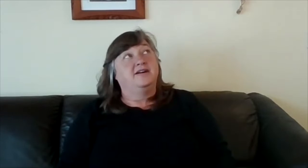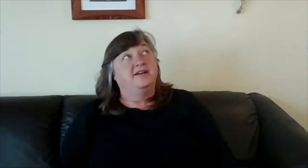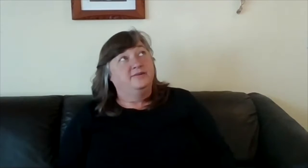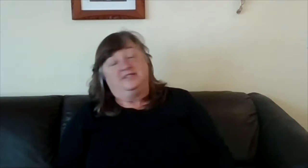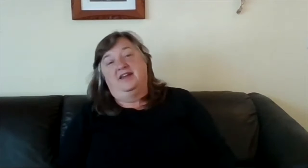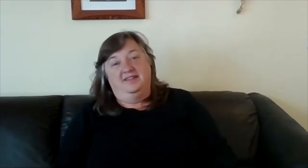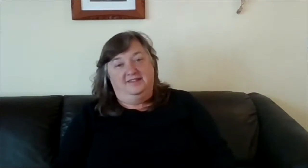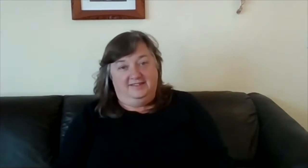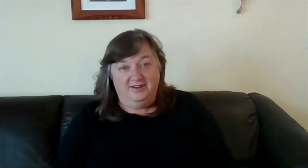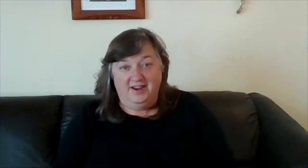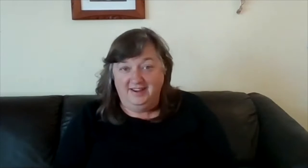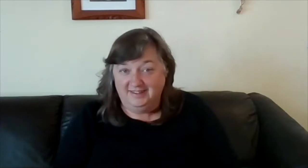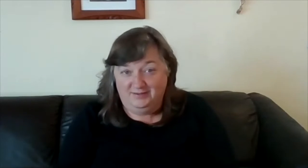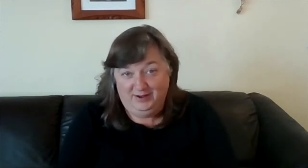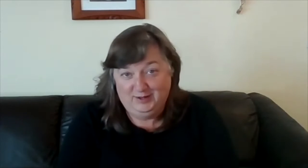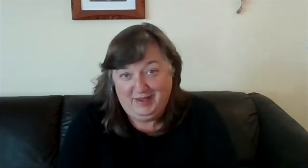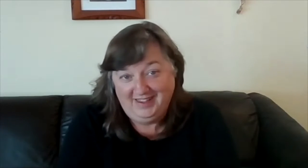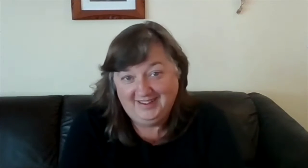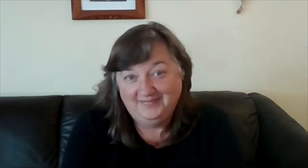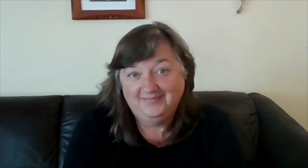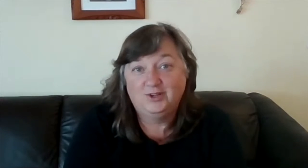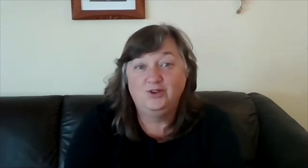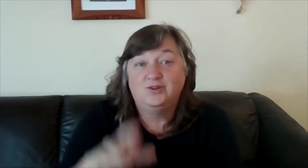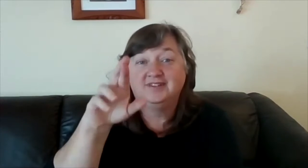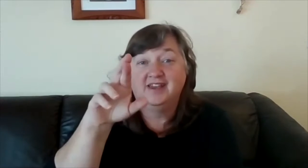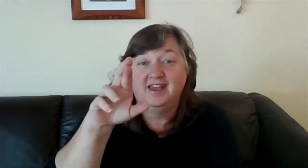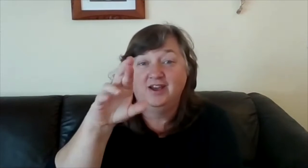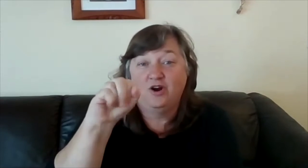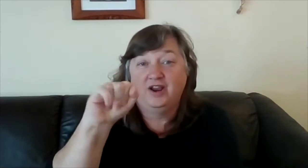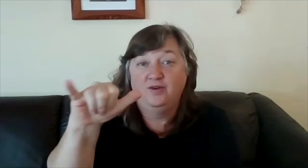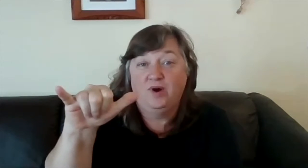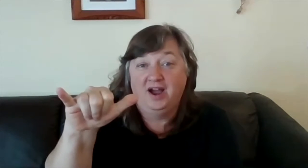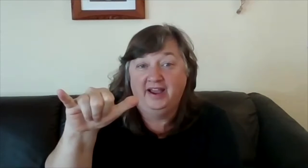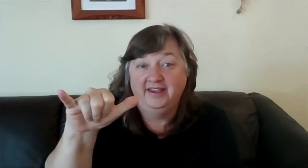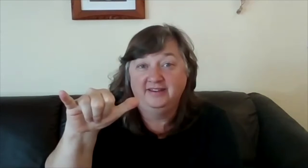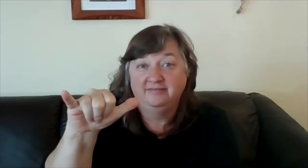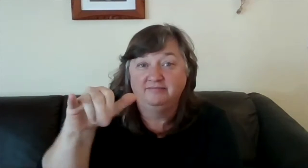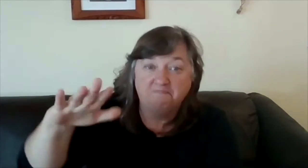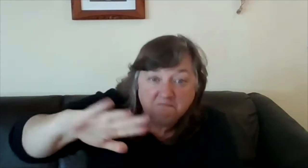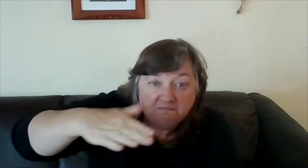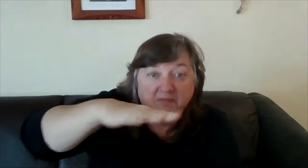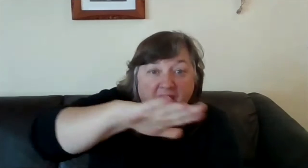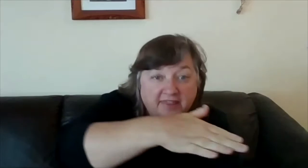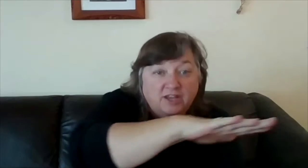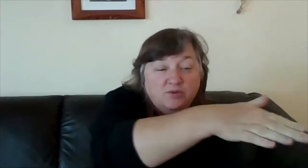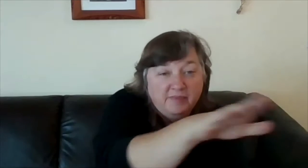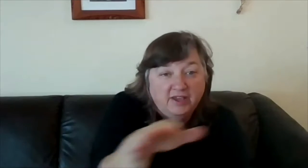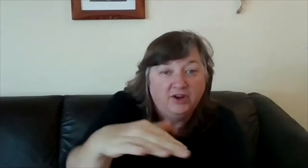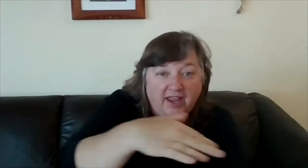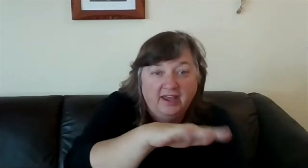I would say that stingray is a finger spelling. So you could say R-A-Y, and then you would make your hand,